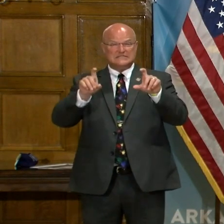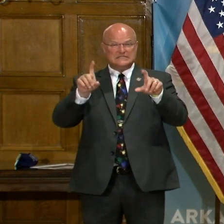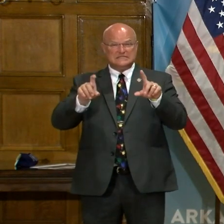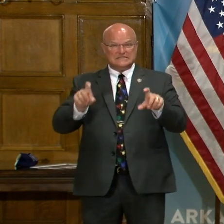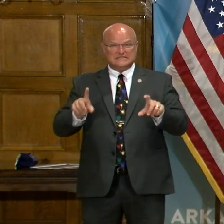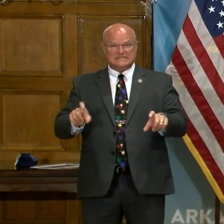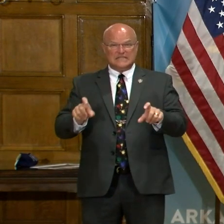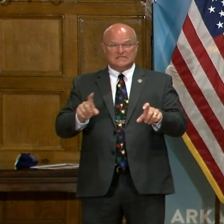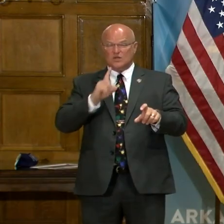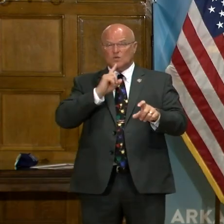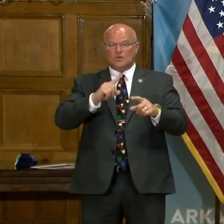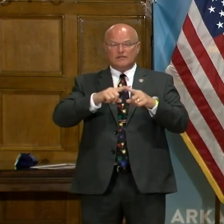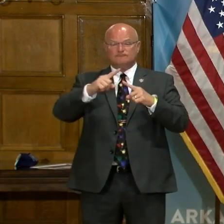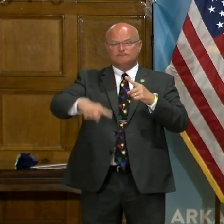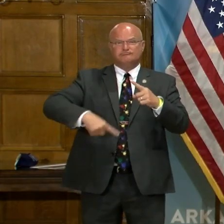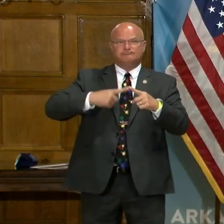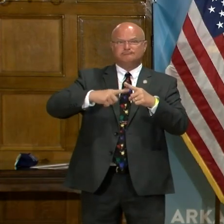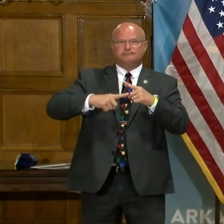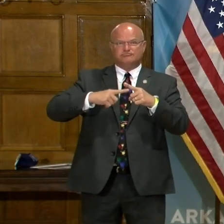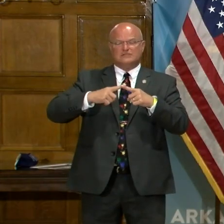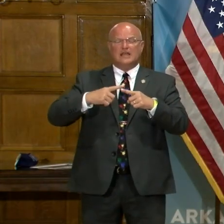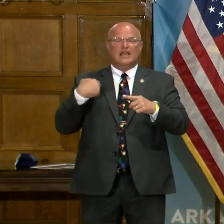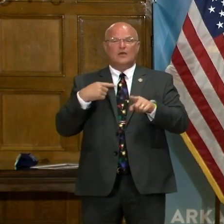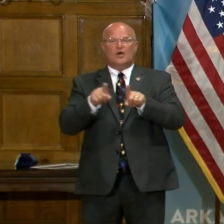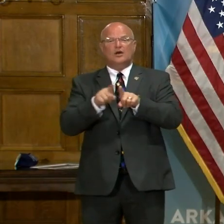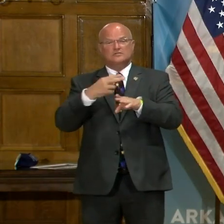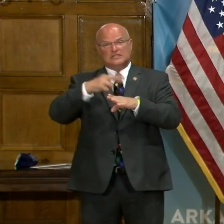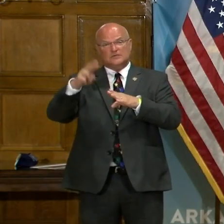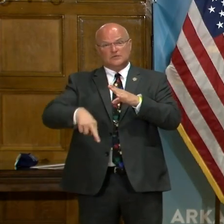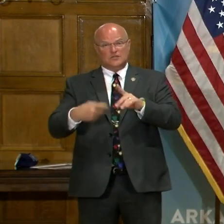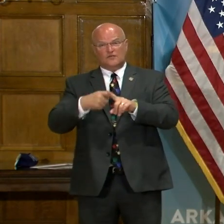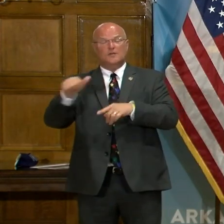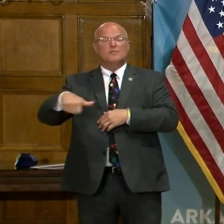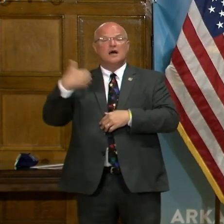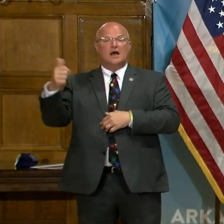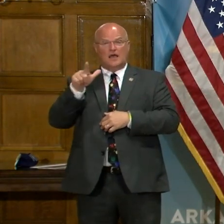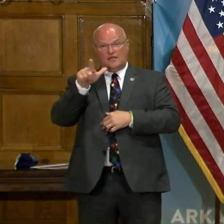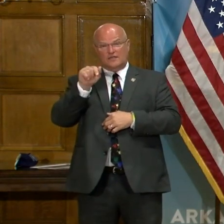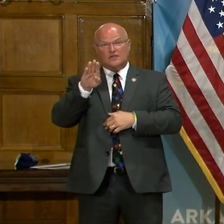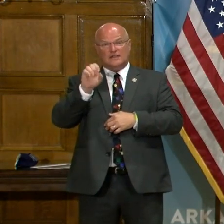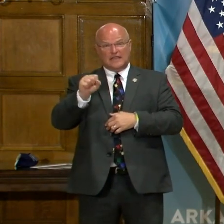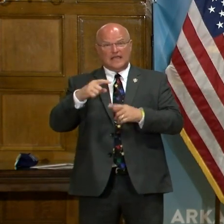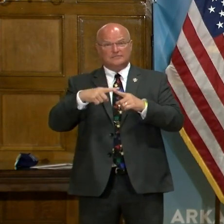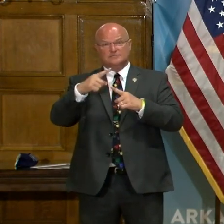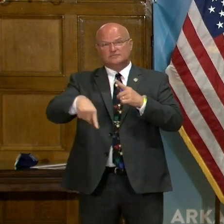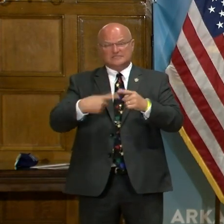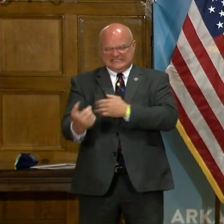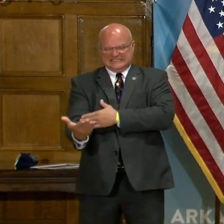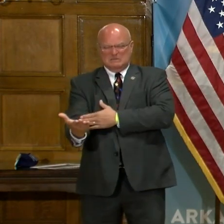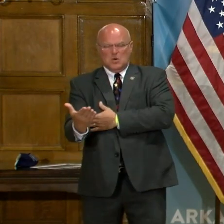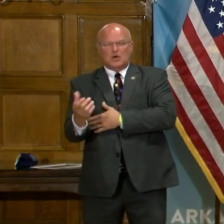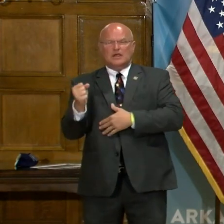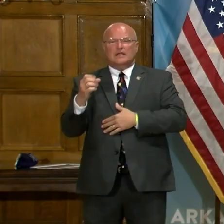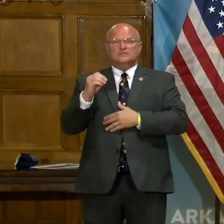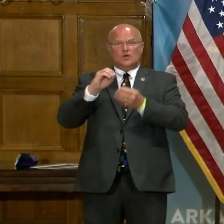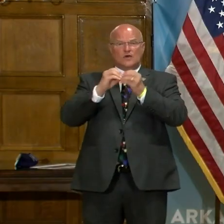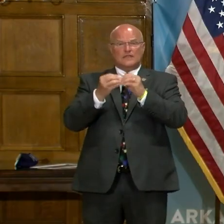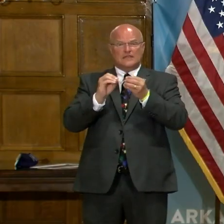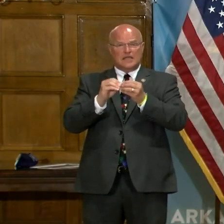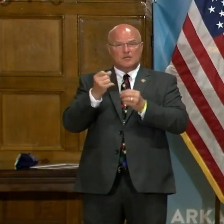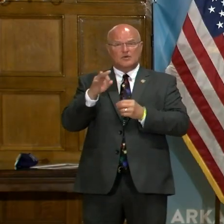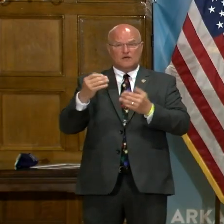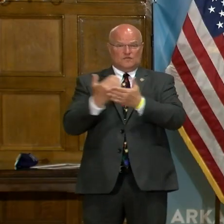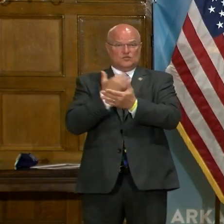testing really around the clock, and we also get results from other labs in the morning, and so the number